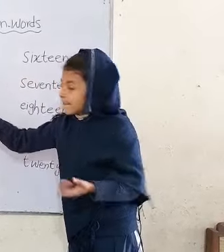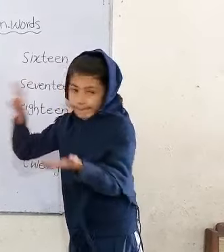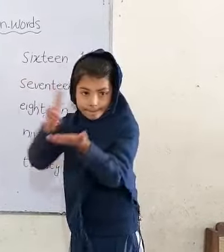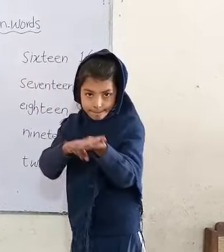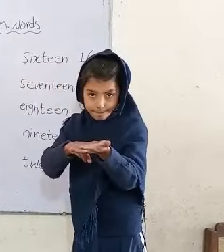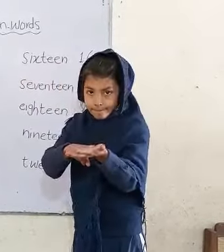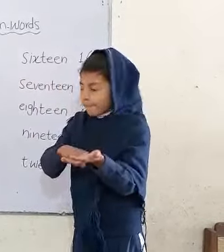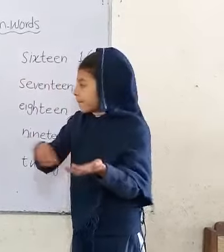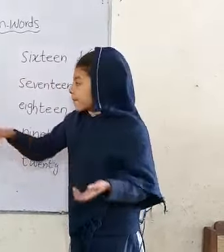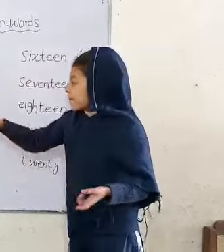N